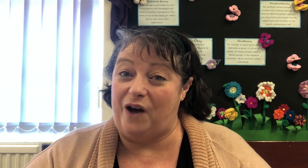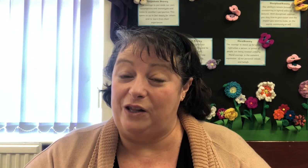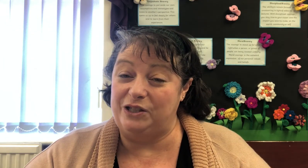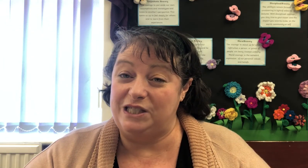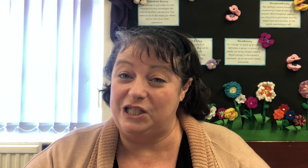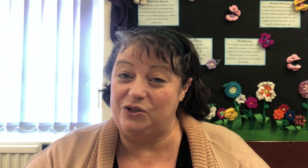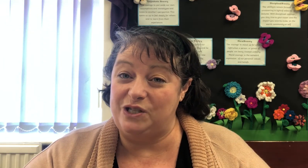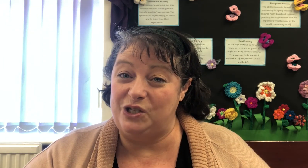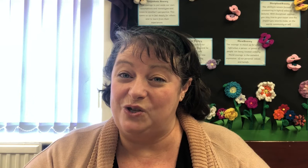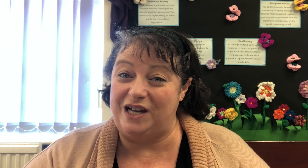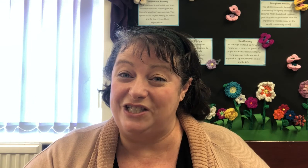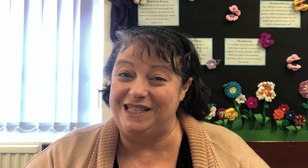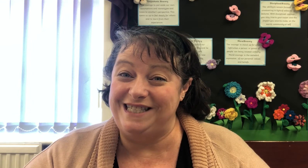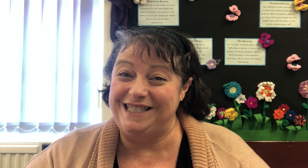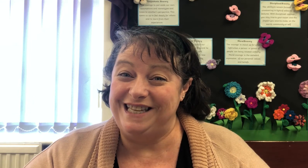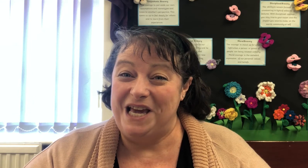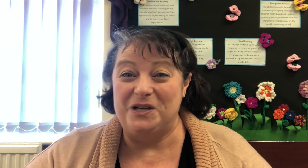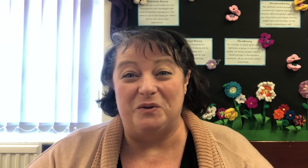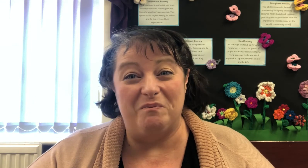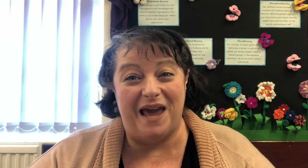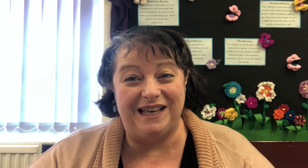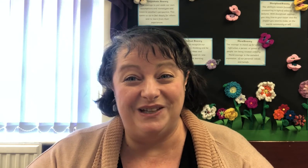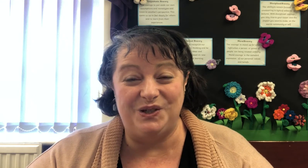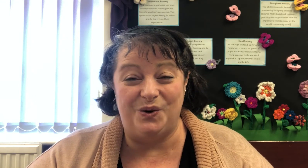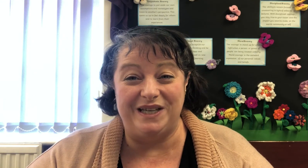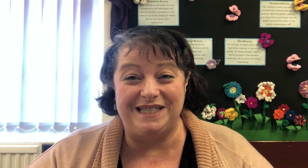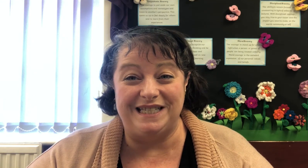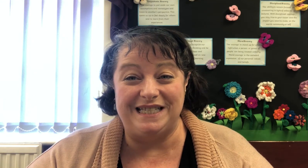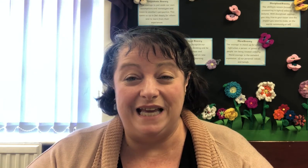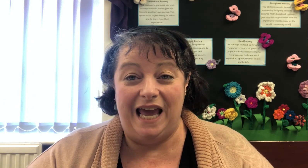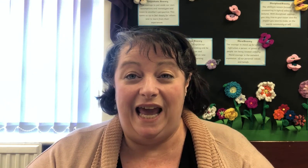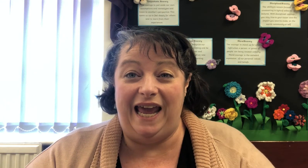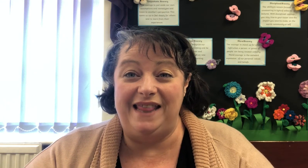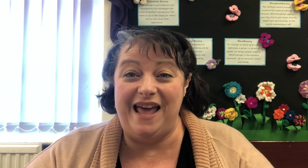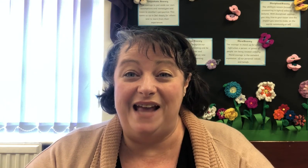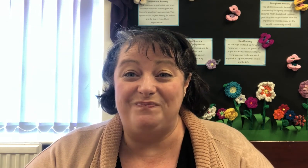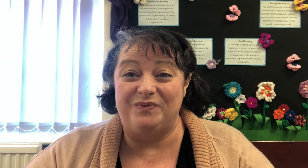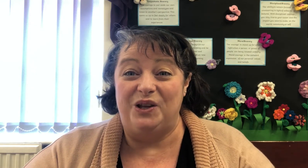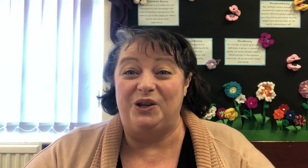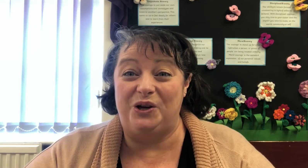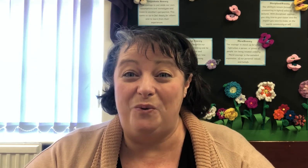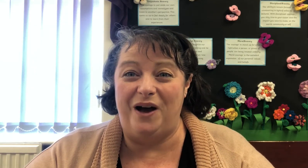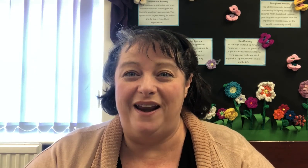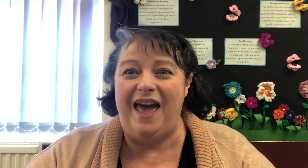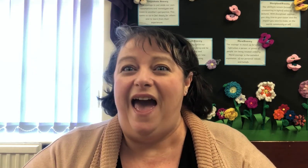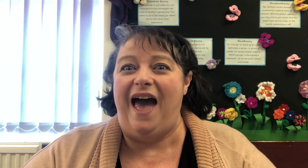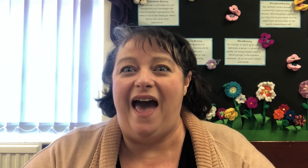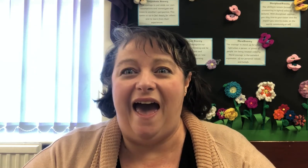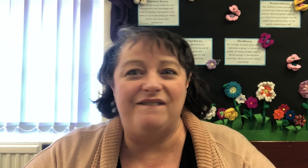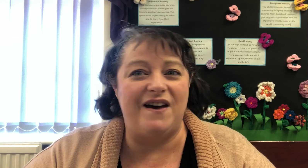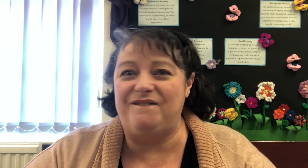your teacher's instructions, you make good choices, and that, you know what, have